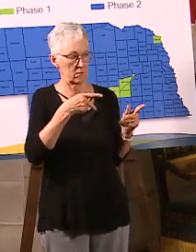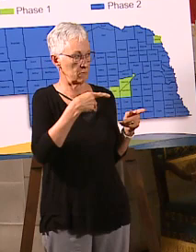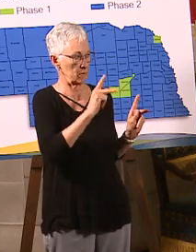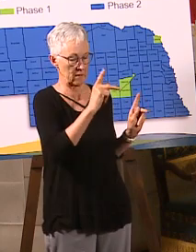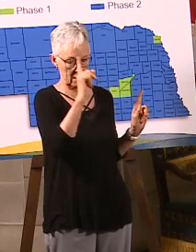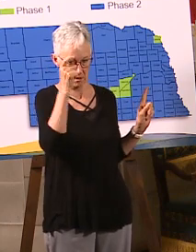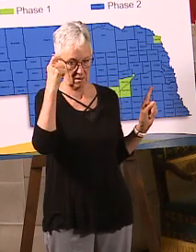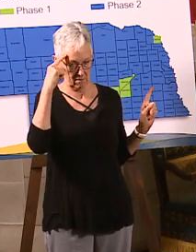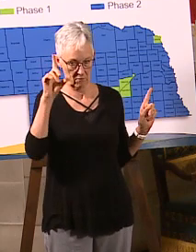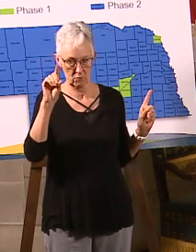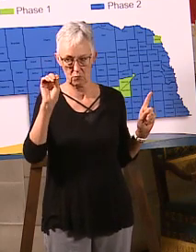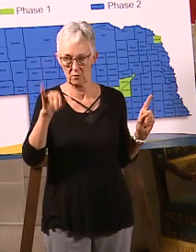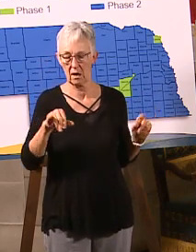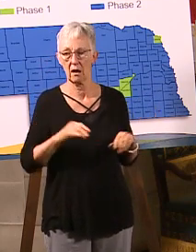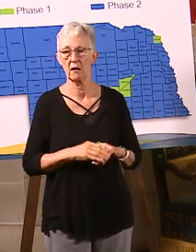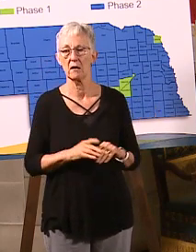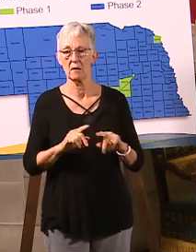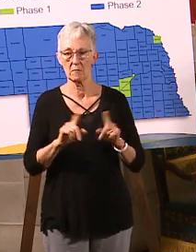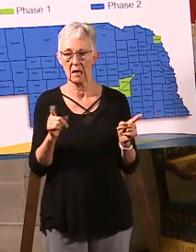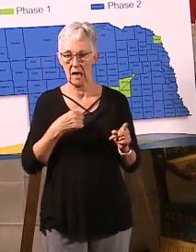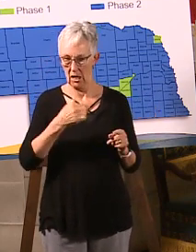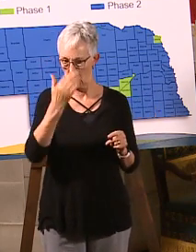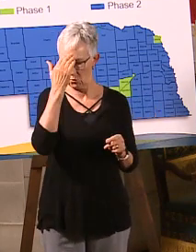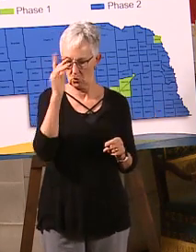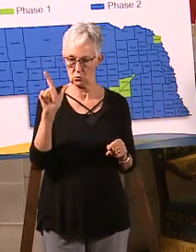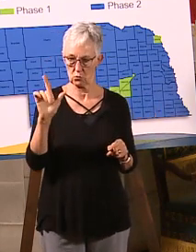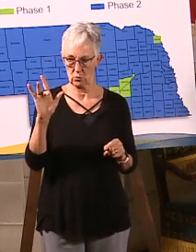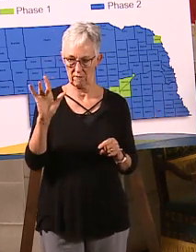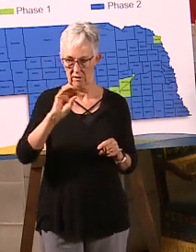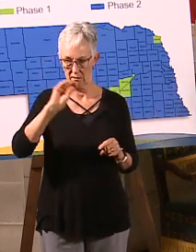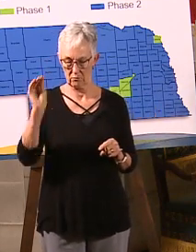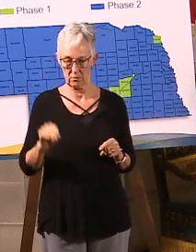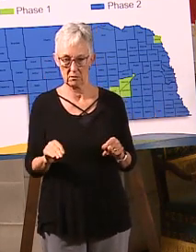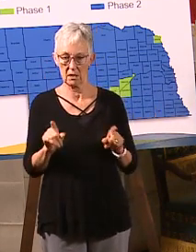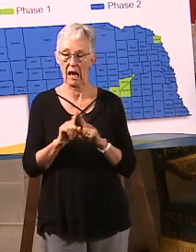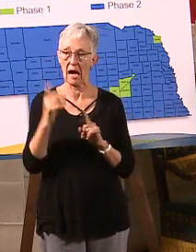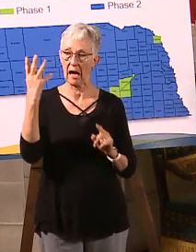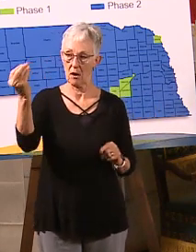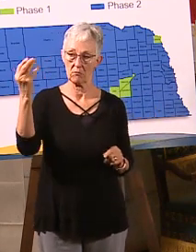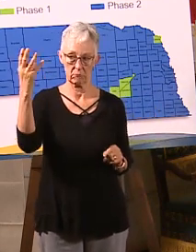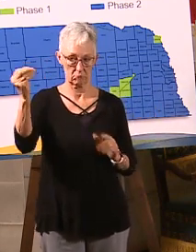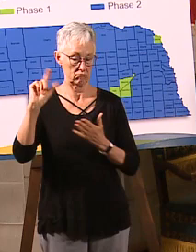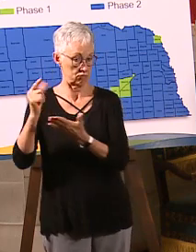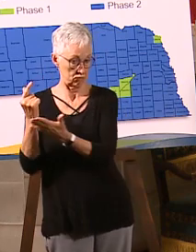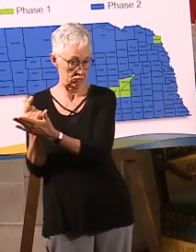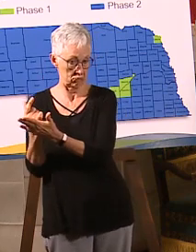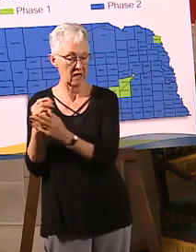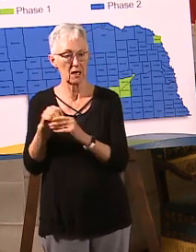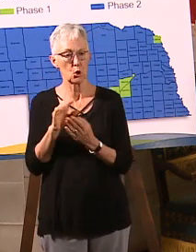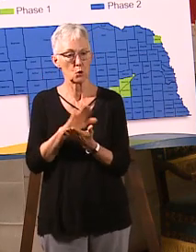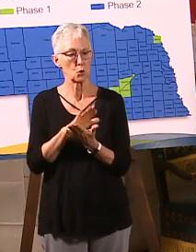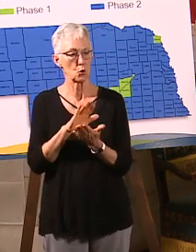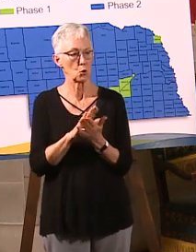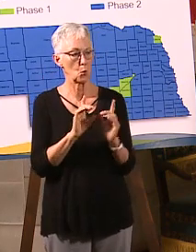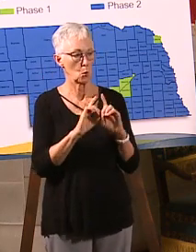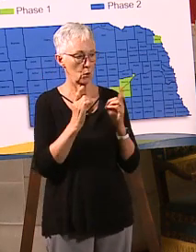about 25% of venue capacity typically. So an outdoor graduation, for instance, in a school